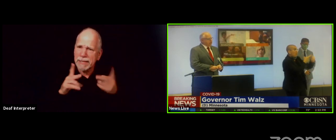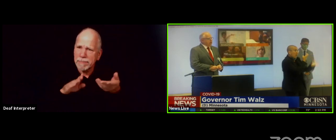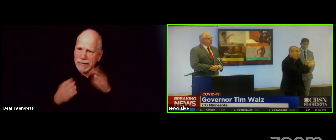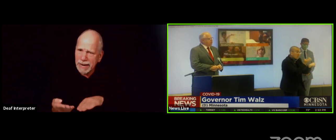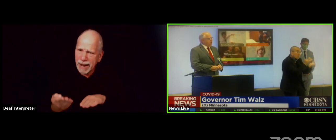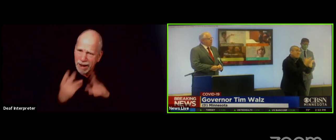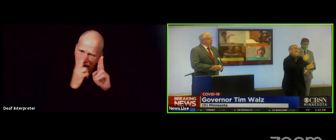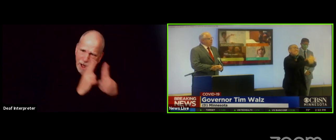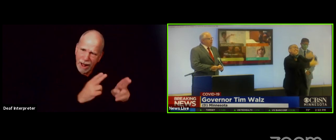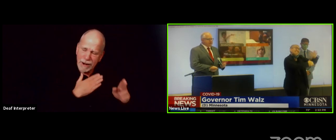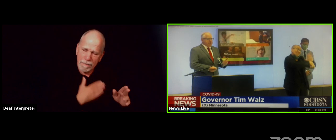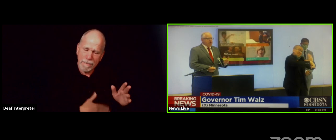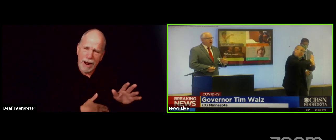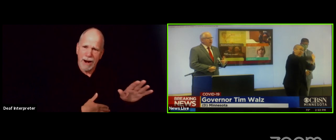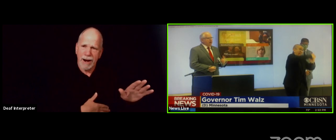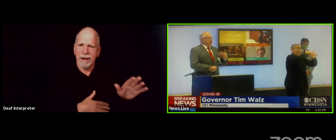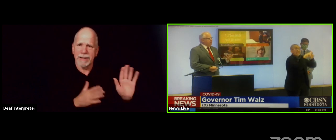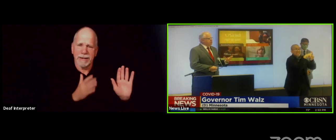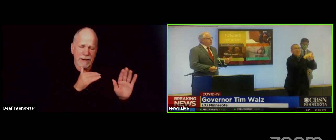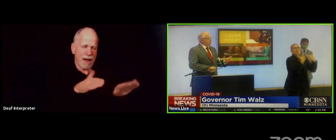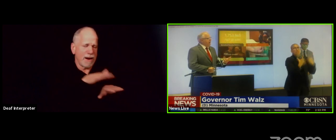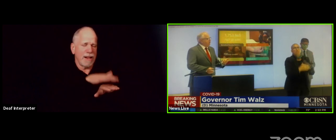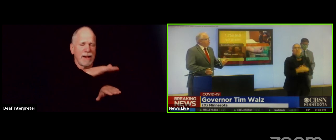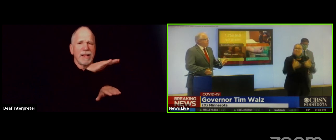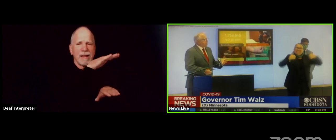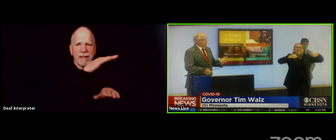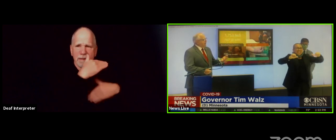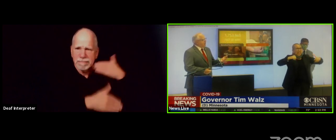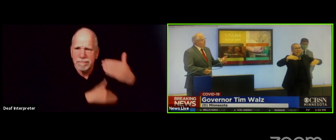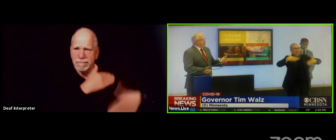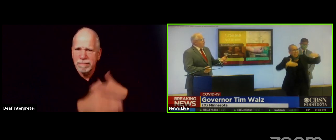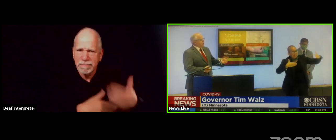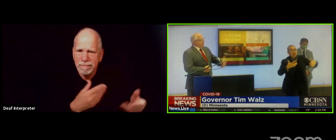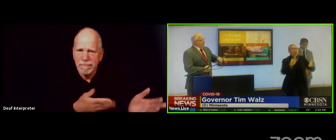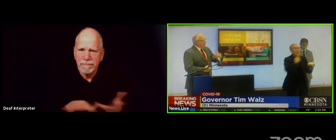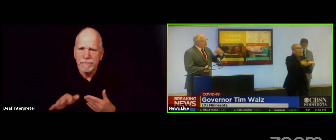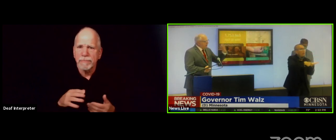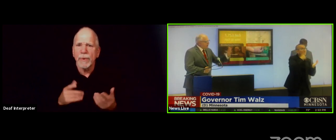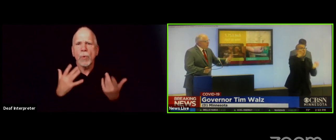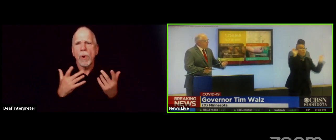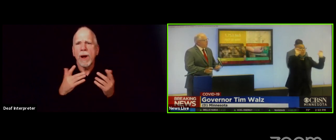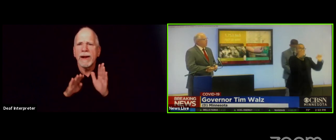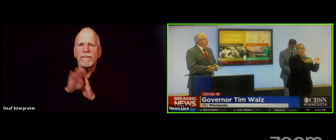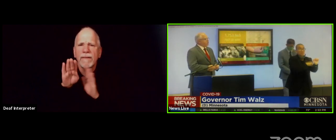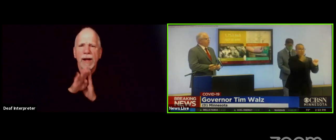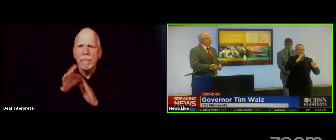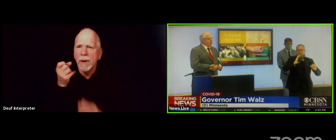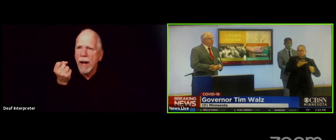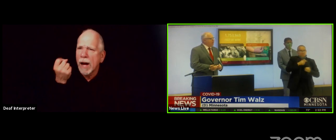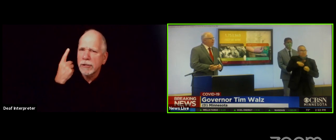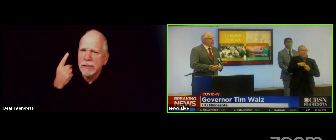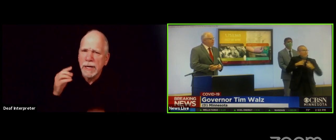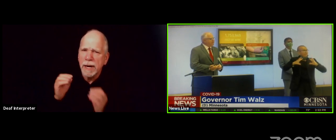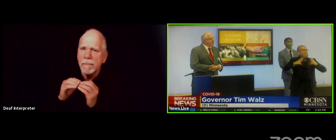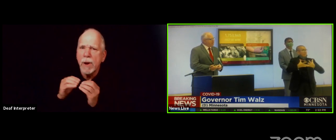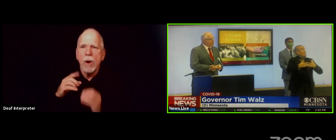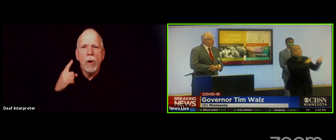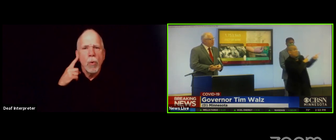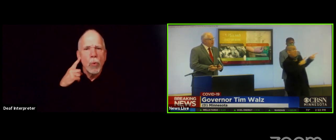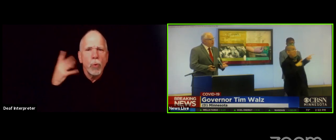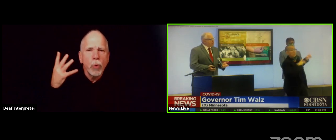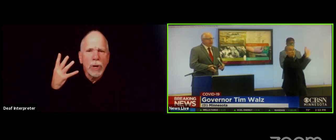concern around, and we're trying to make the case around the emergency powers. I'm trying to make sure that we educate and work with legislators around what that means to have